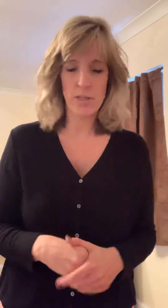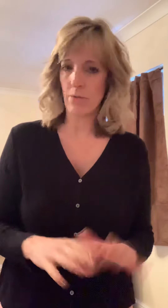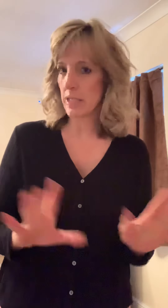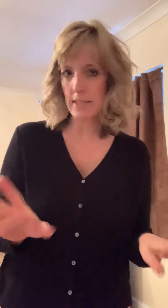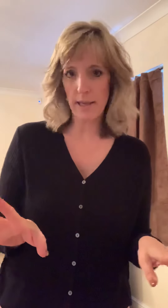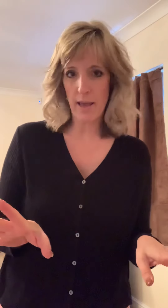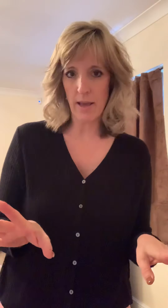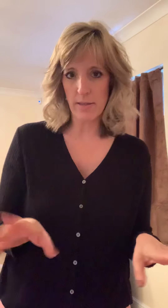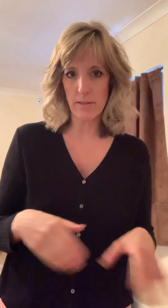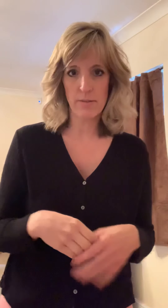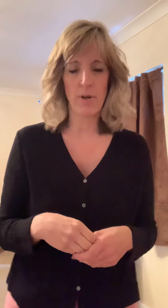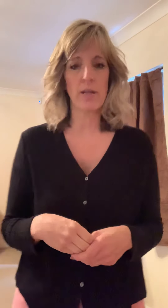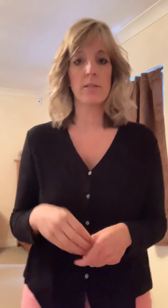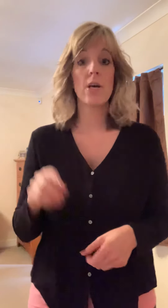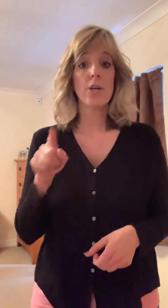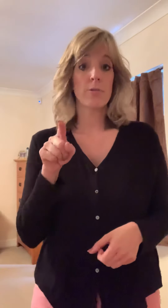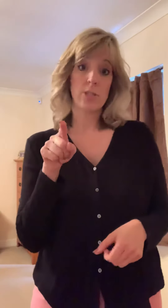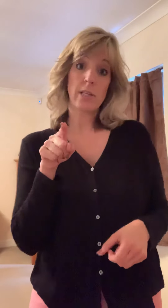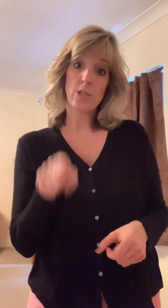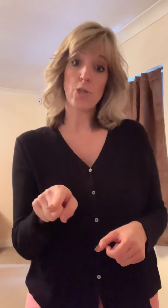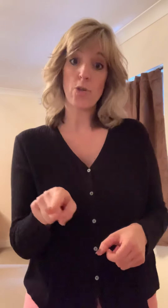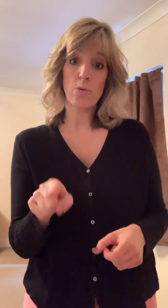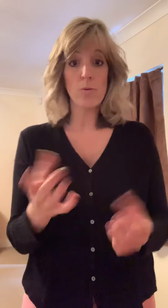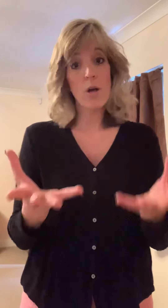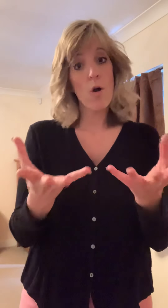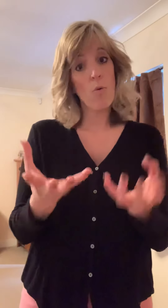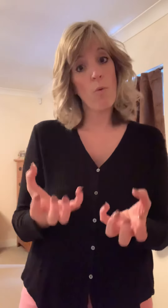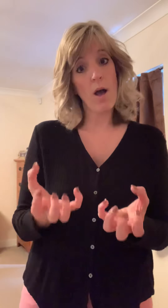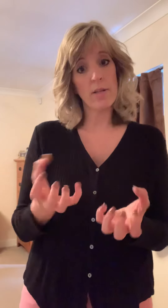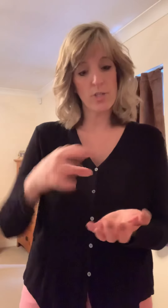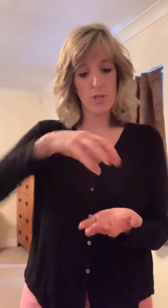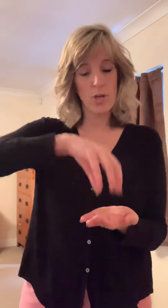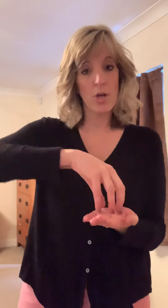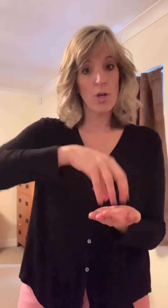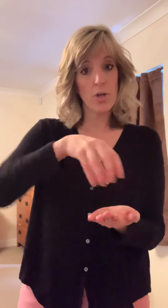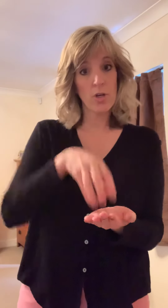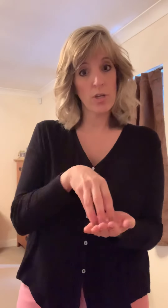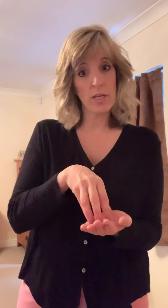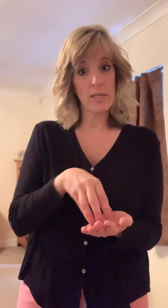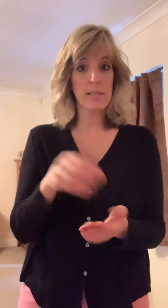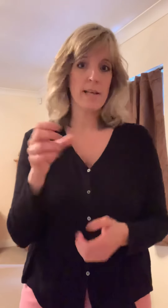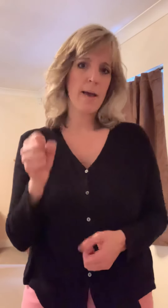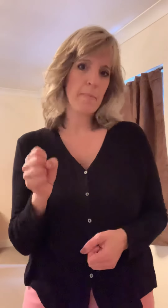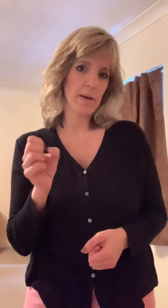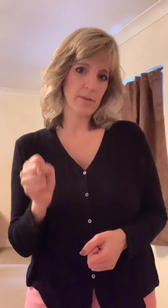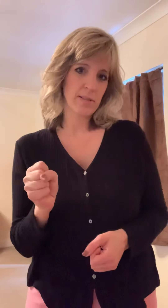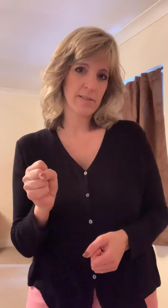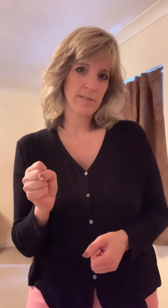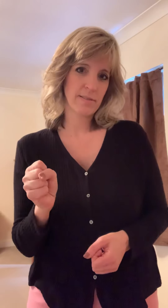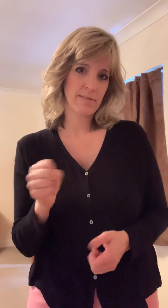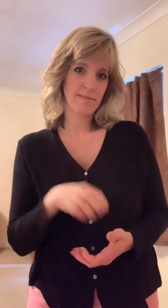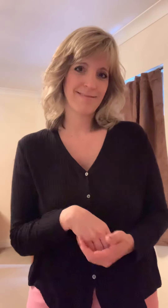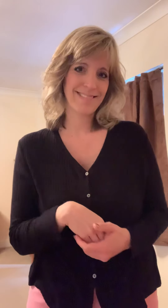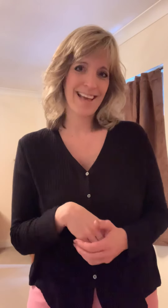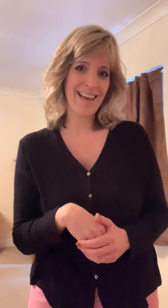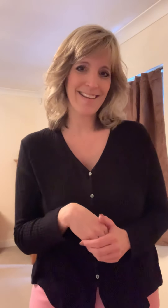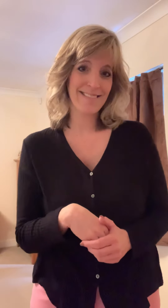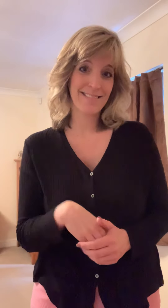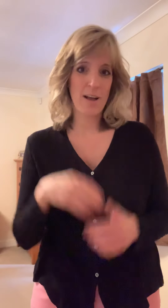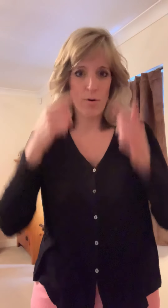need to say and, right? You would just say, do you want cookies and milk? Okay? Oh,